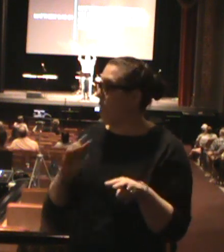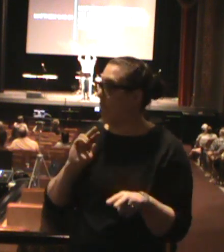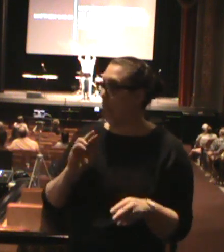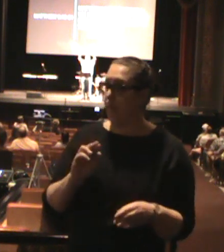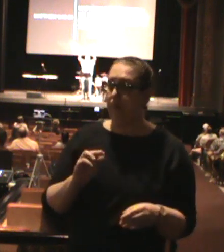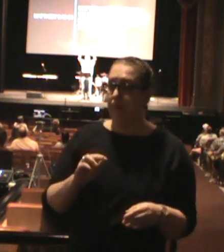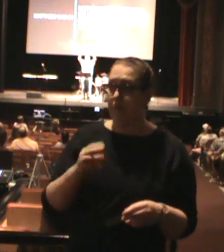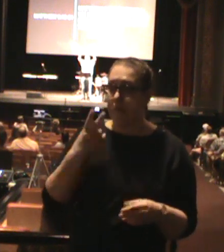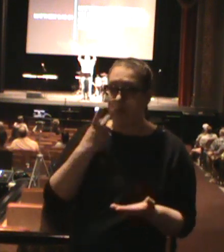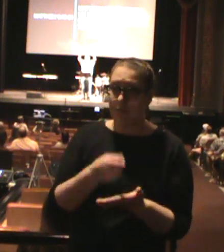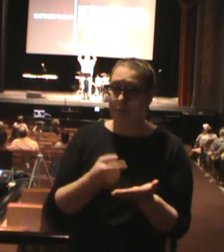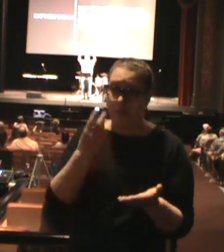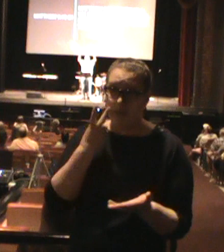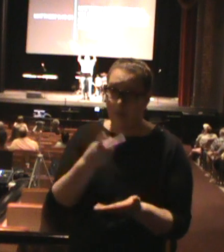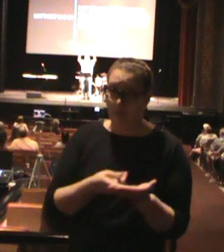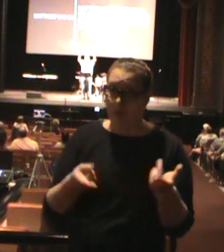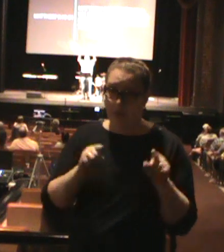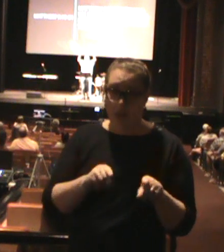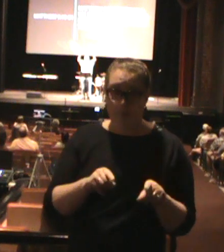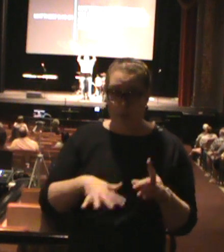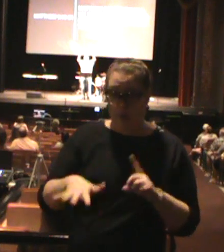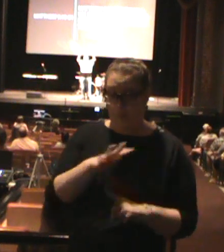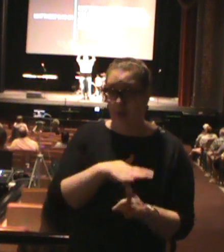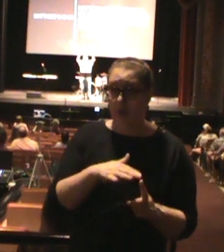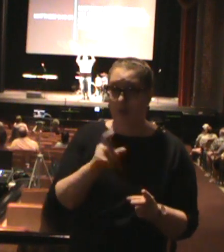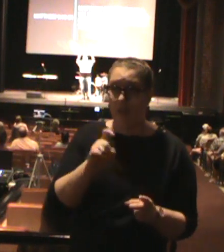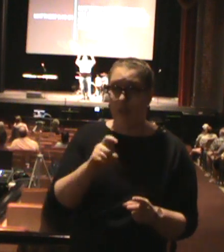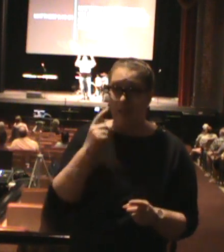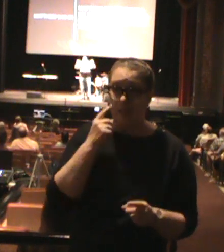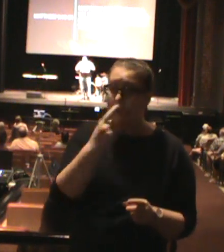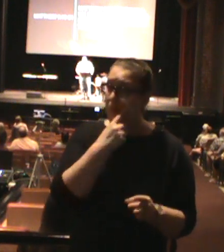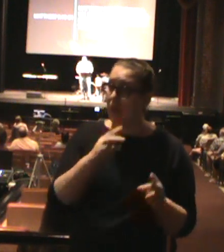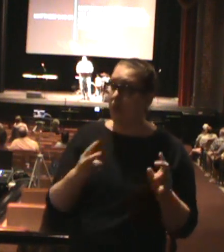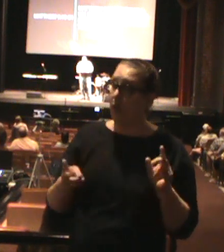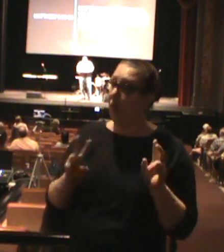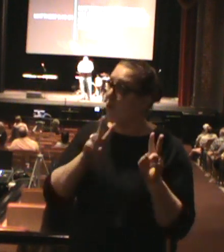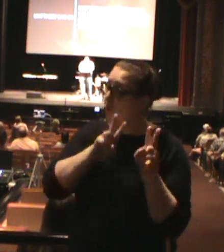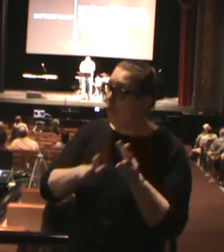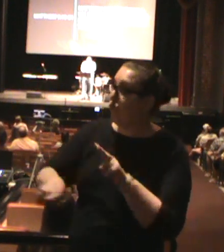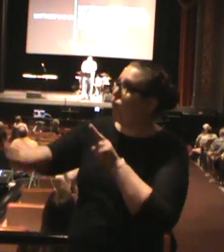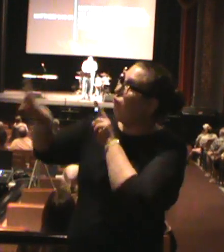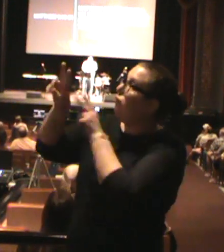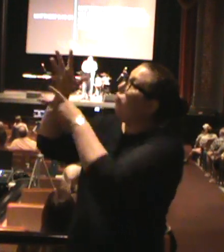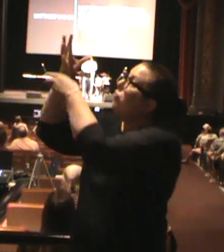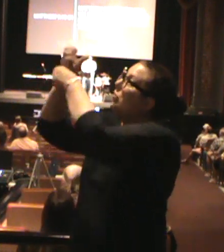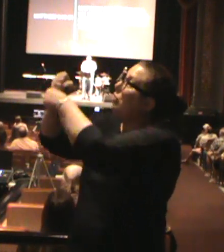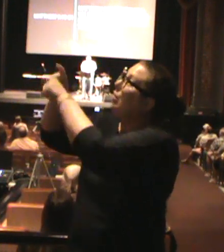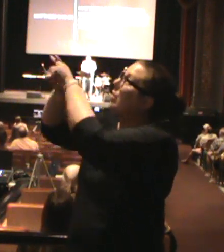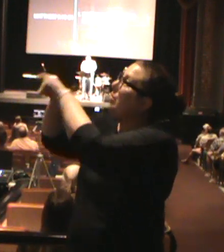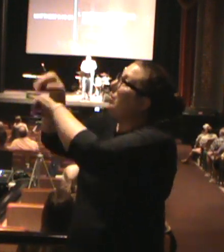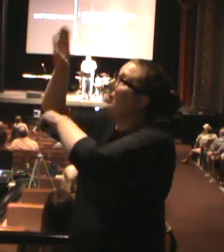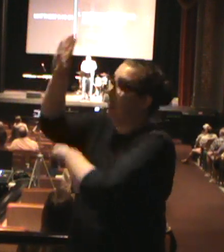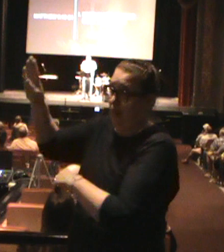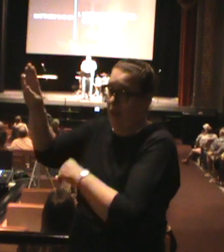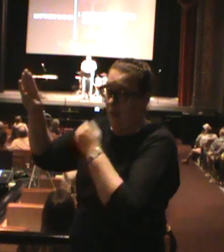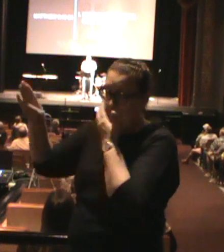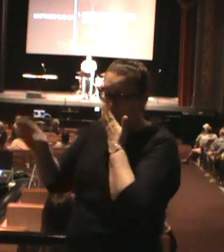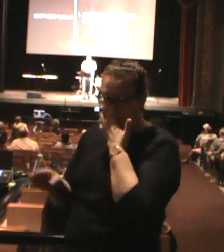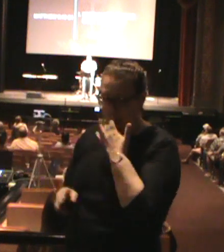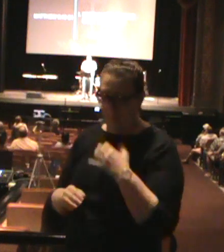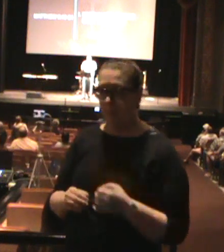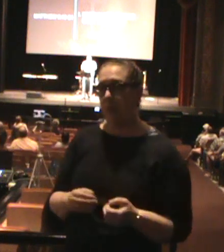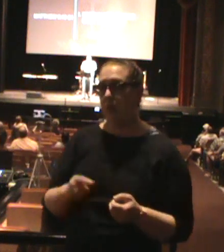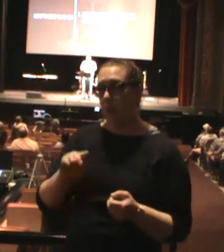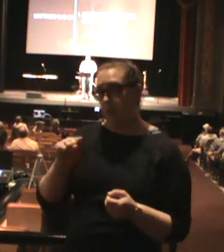up and know that God is still doing what God does. We need to trust in God. So let's dive in into this passage. What I believe is one of the